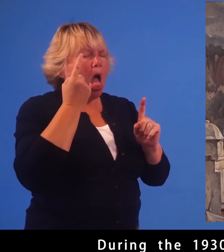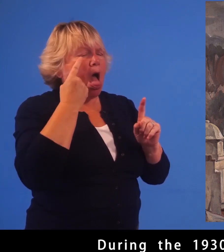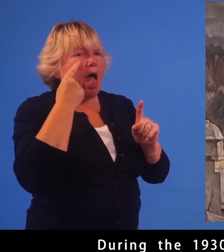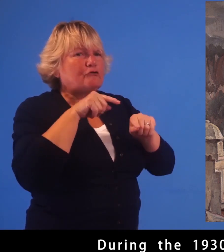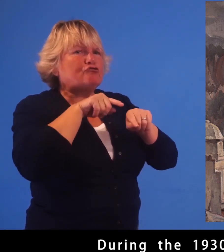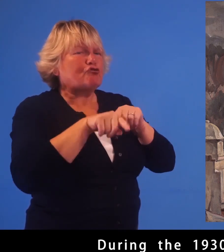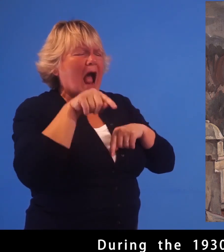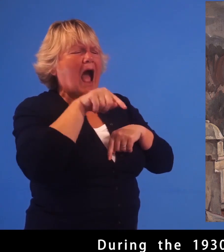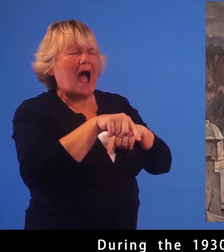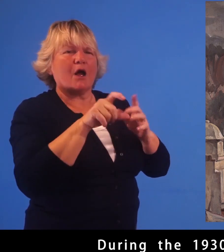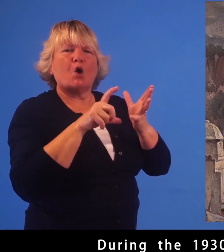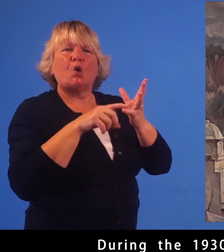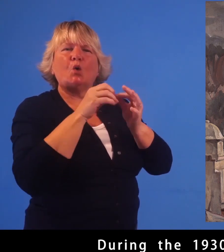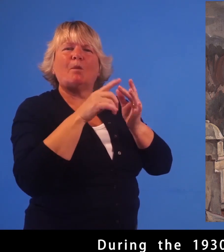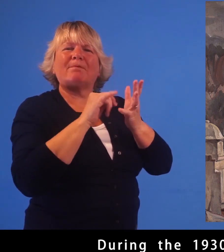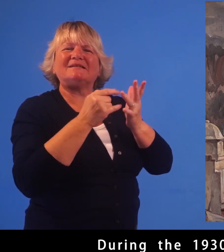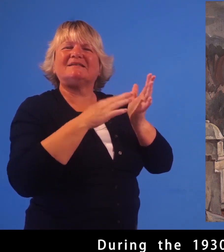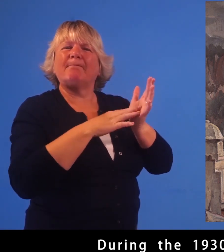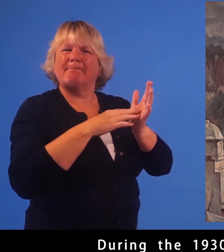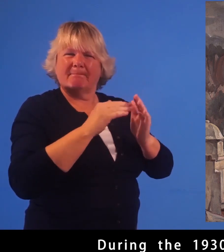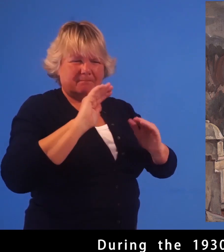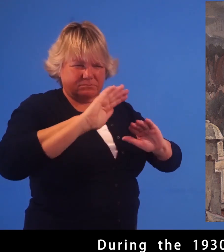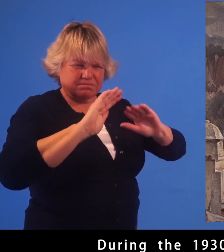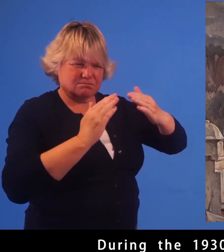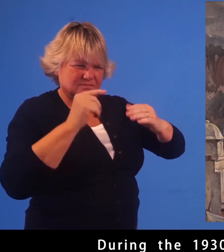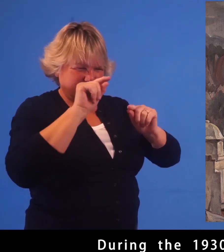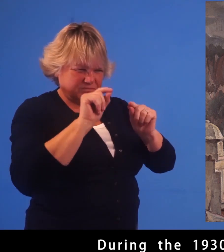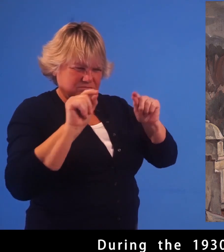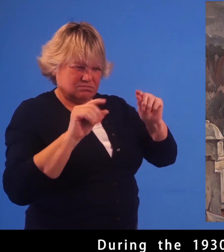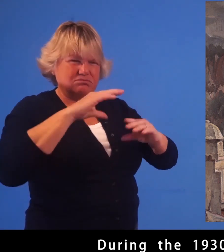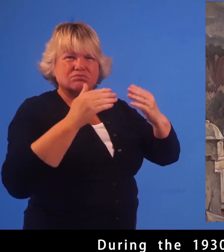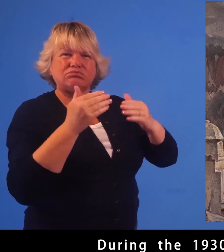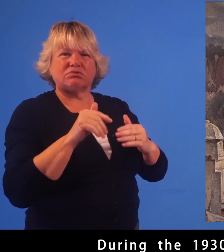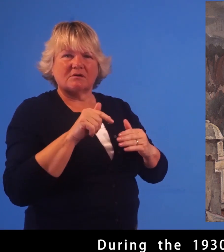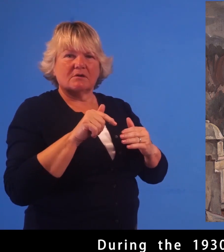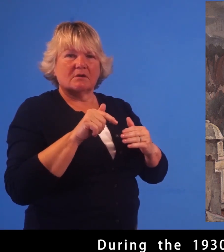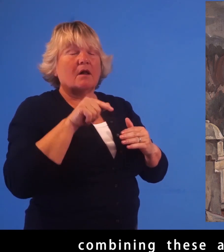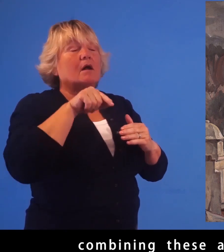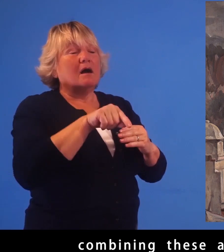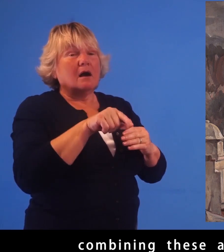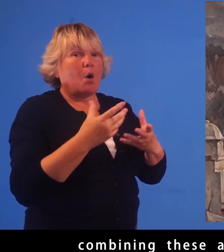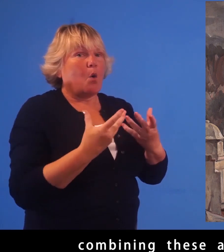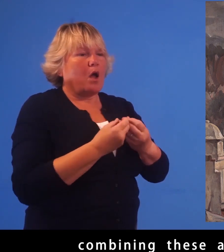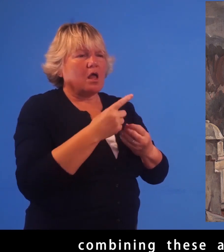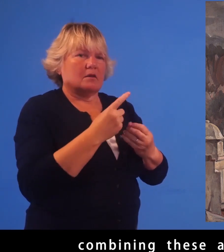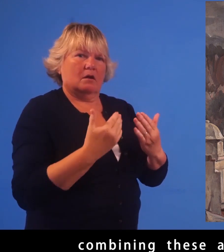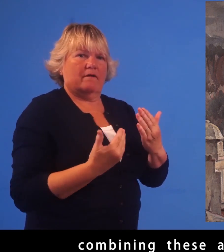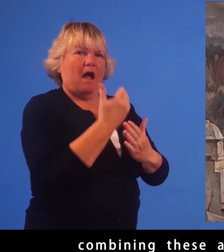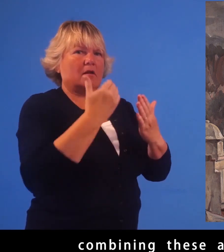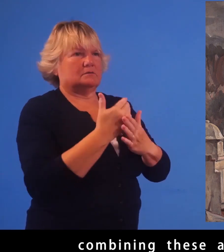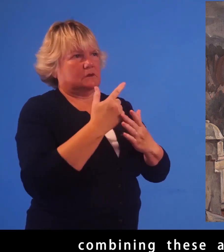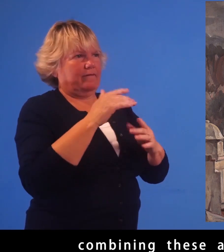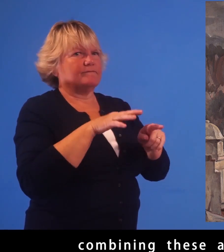During the 1930s, he experimented with the stylistic principles of Cubism, combining these